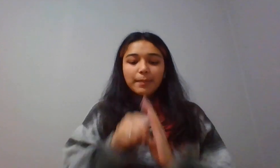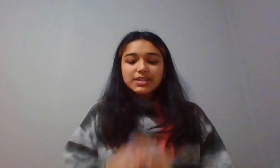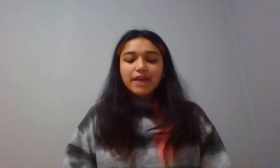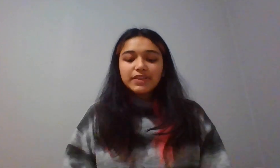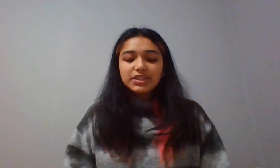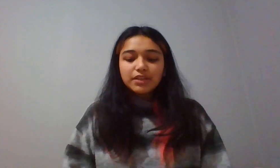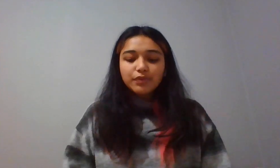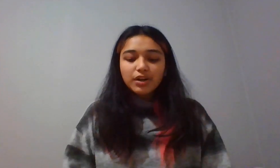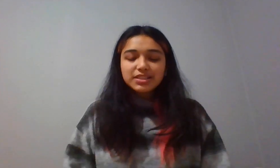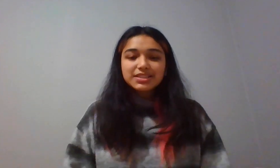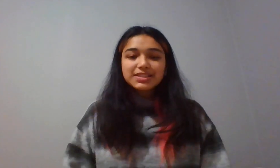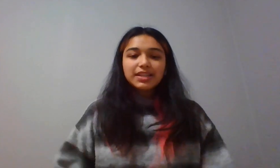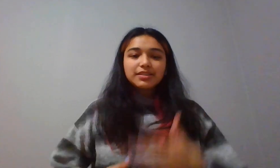My 17th word is sick.